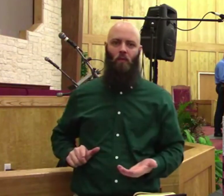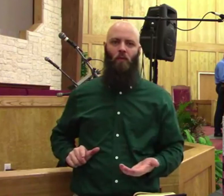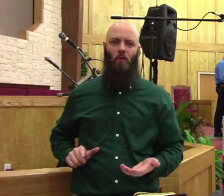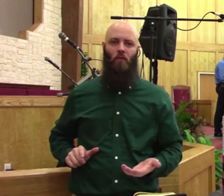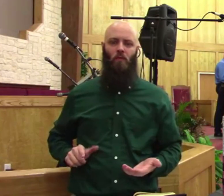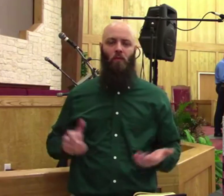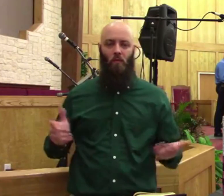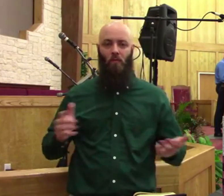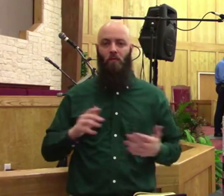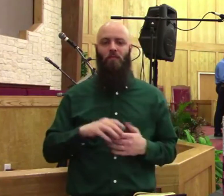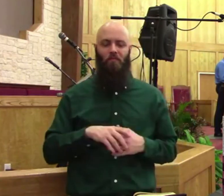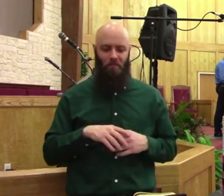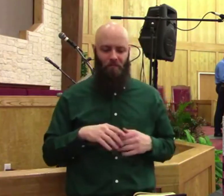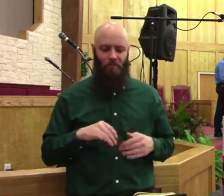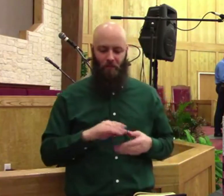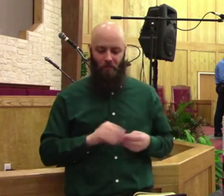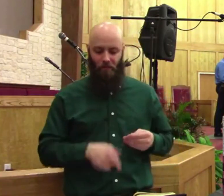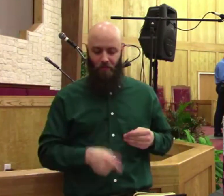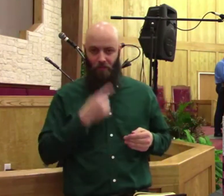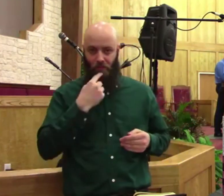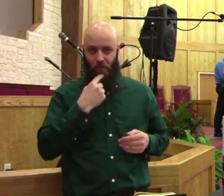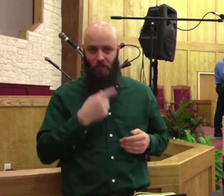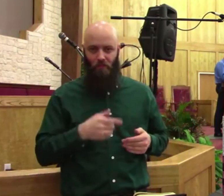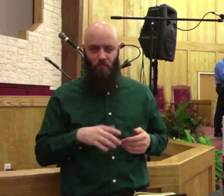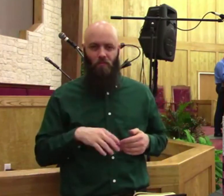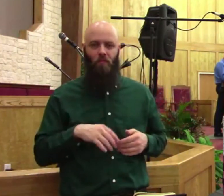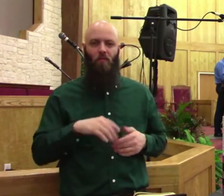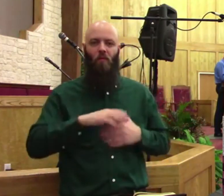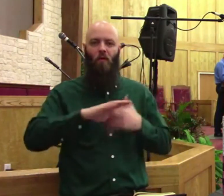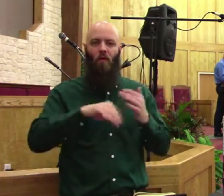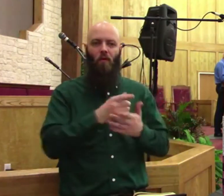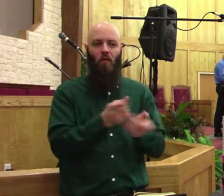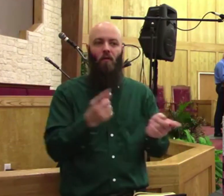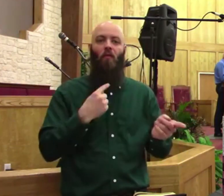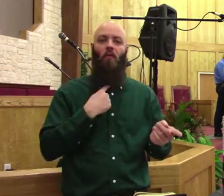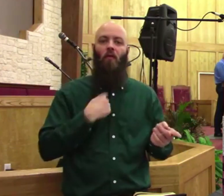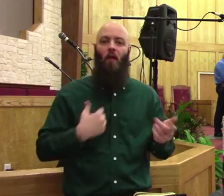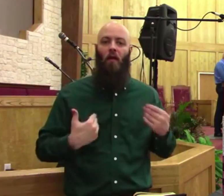thirsty, that's what Bruce read, come to the waters